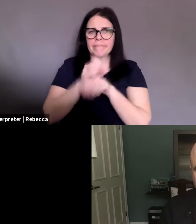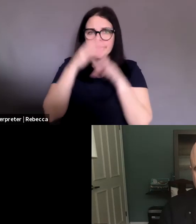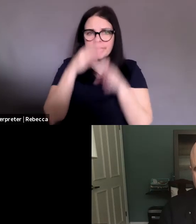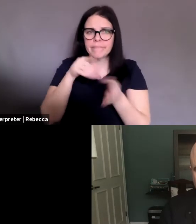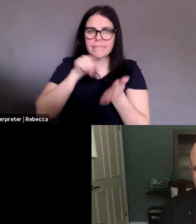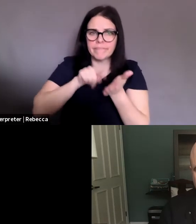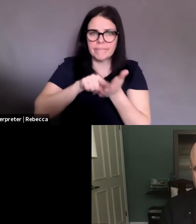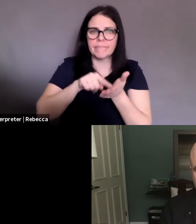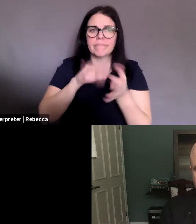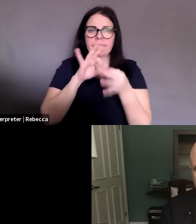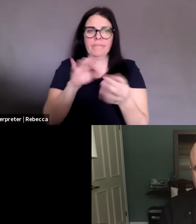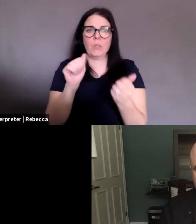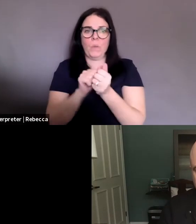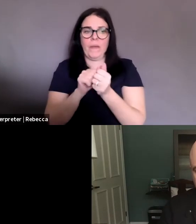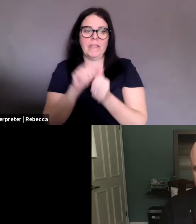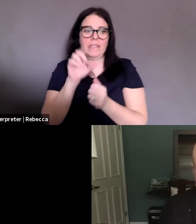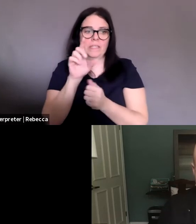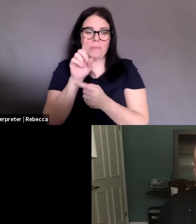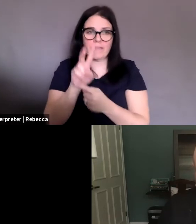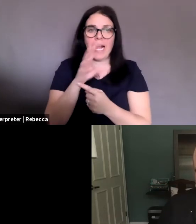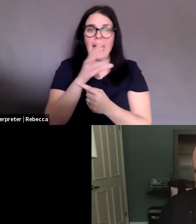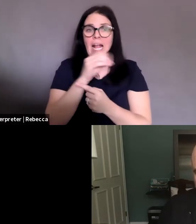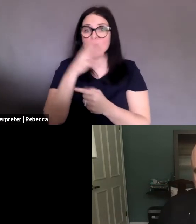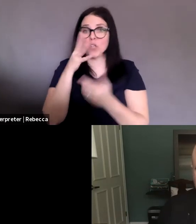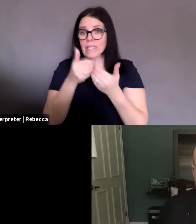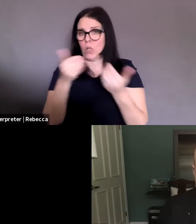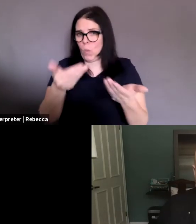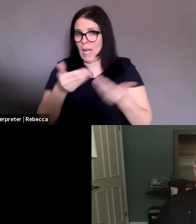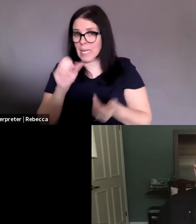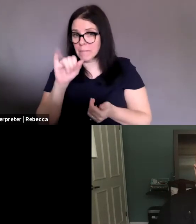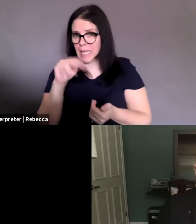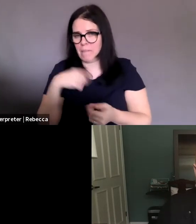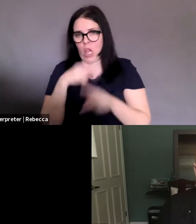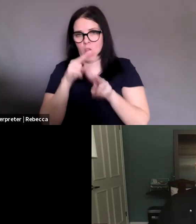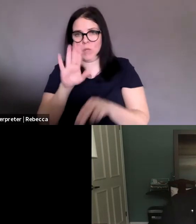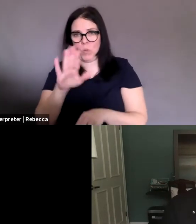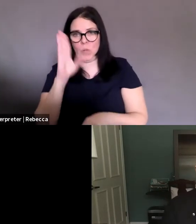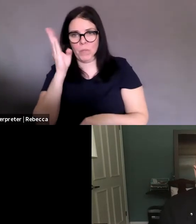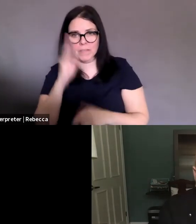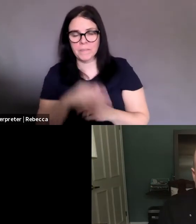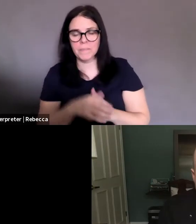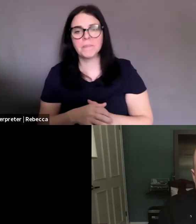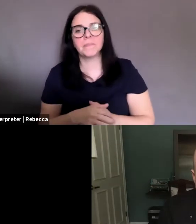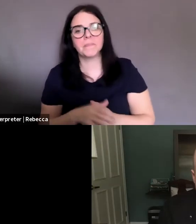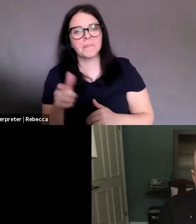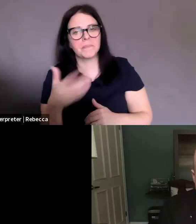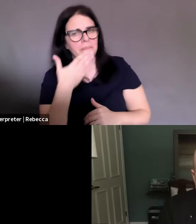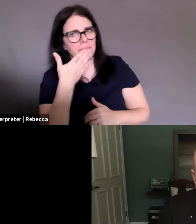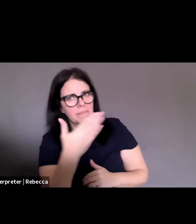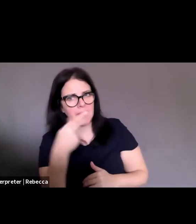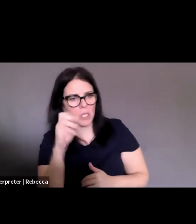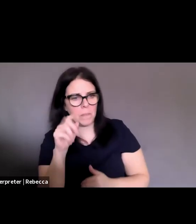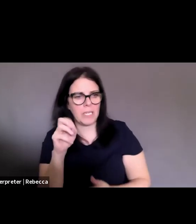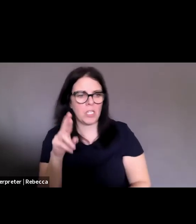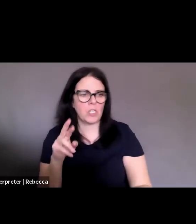parental alienation. Welcome, Simon. We'll look forward to your presentation. Thank you, Peter. So I'm